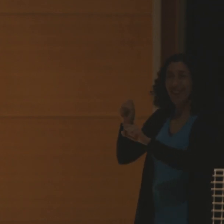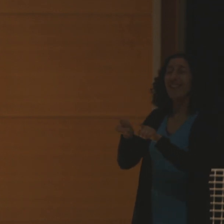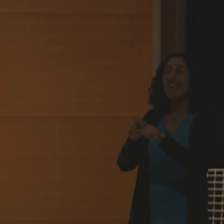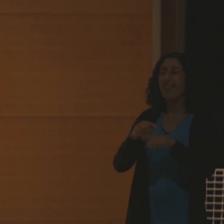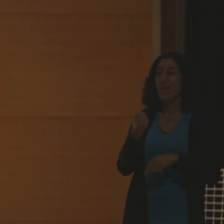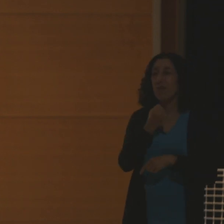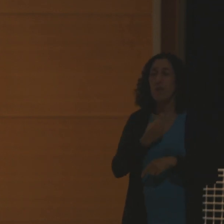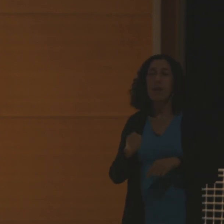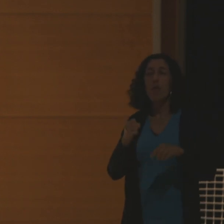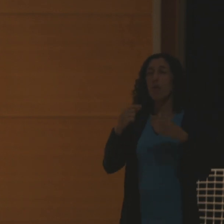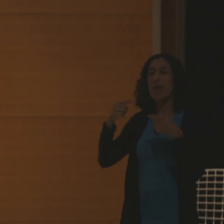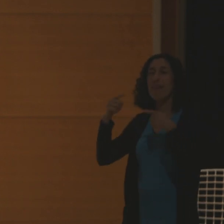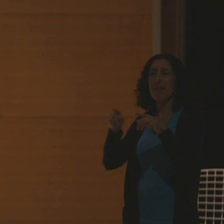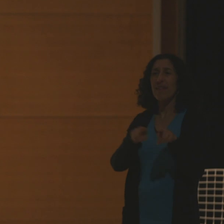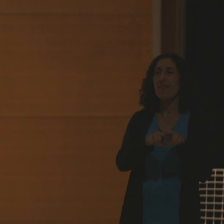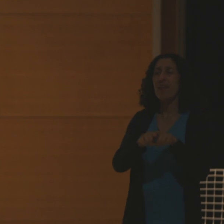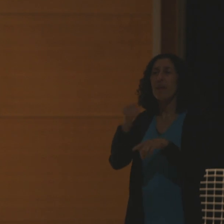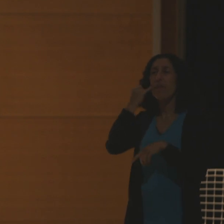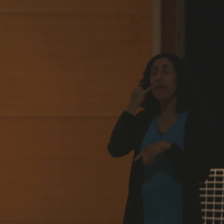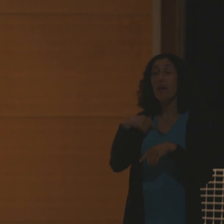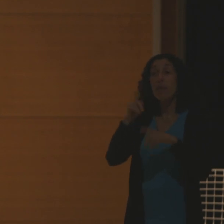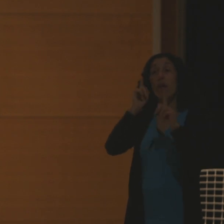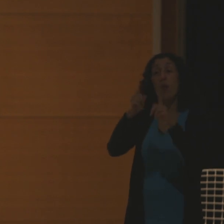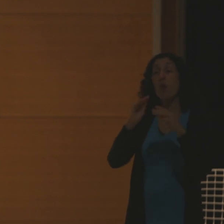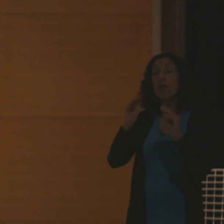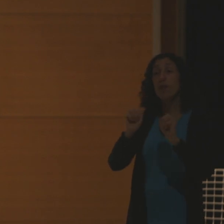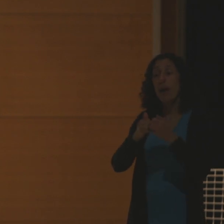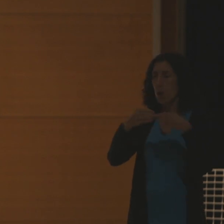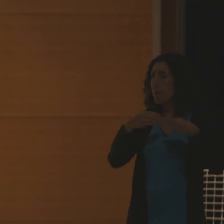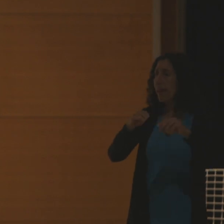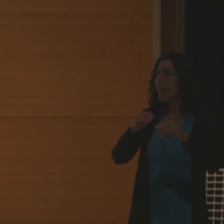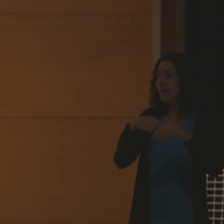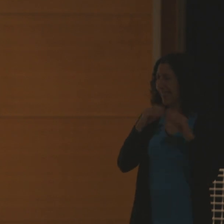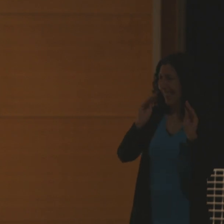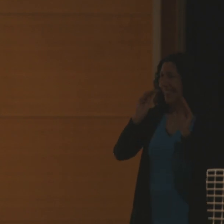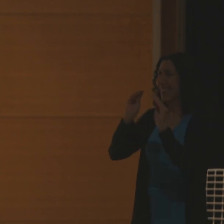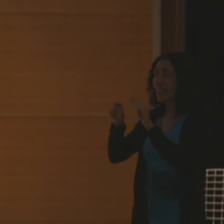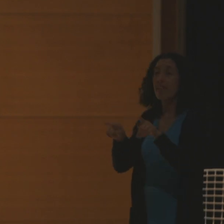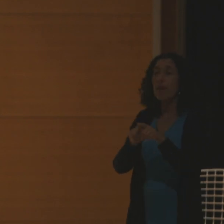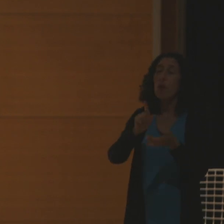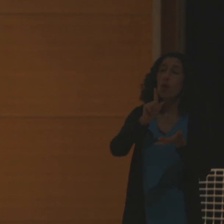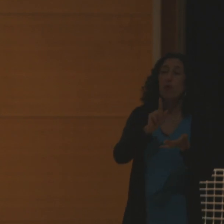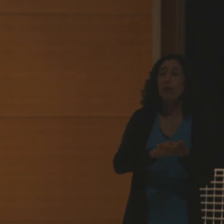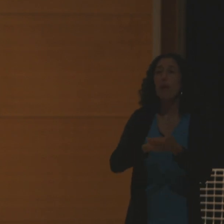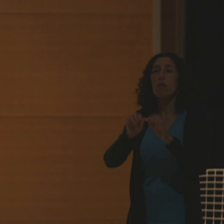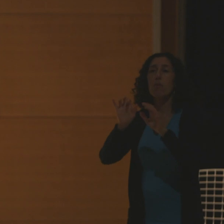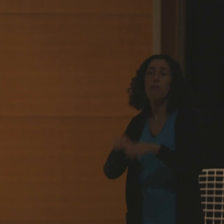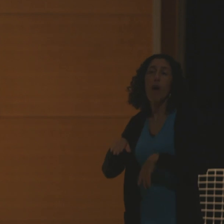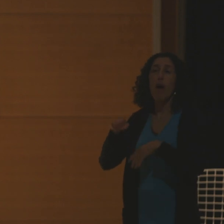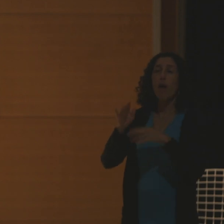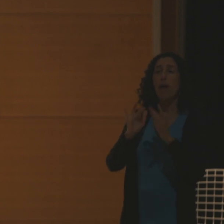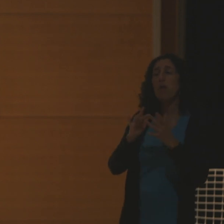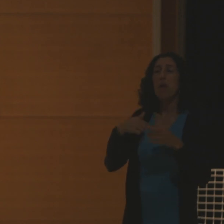of success. My goal is to teach you how to sell. And if I'm half the salesman every newspaper, blog, and hustler in New York City says I